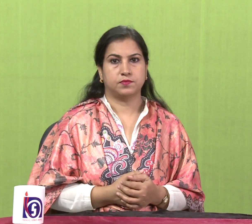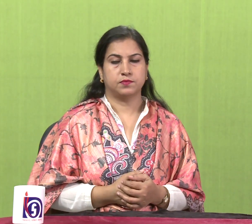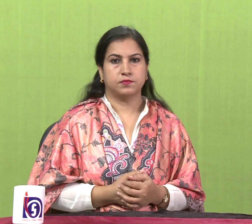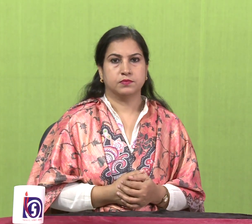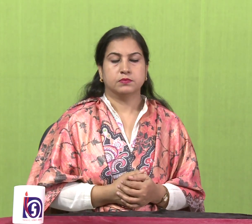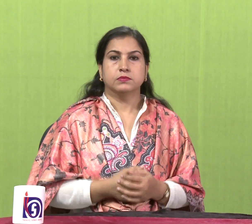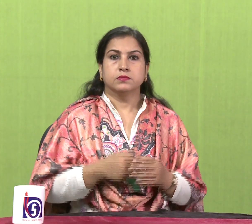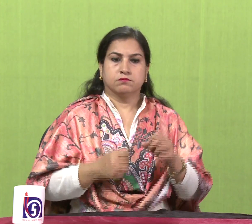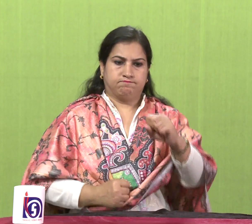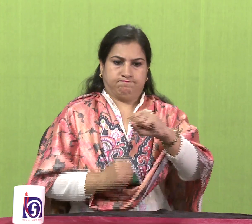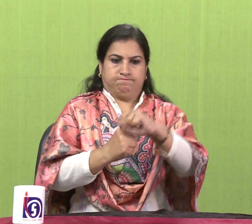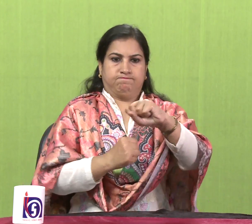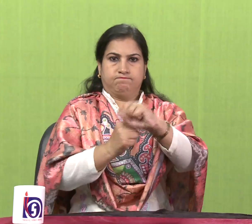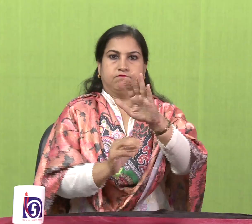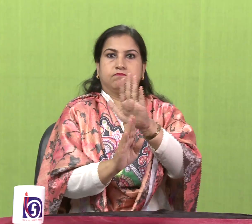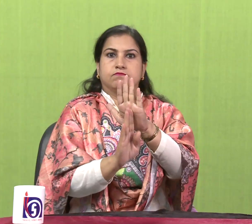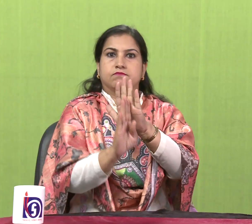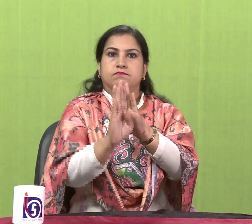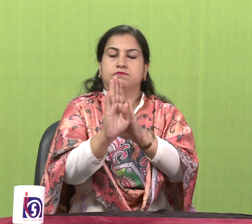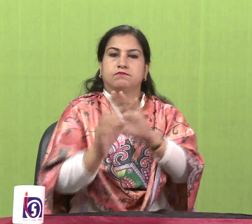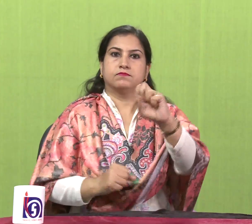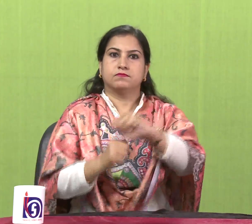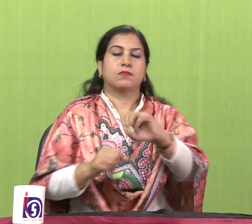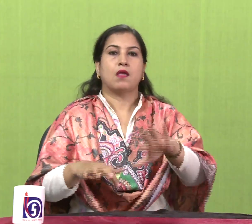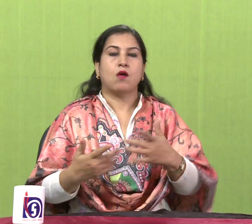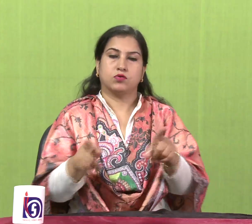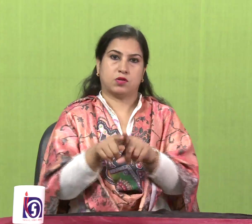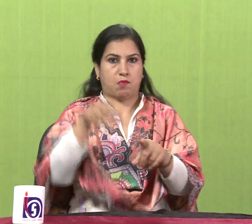sustainable development and disaster management.